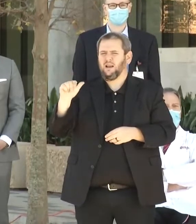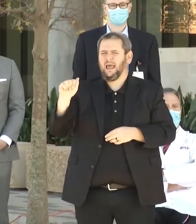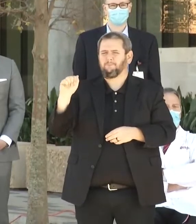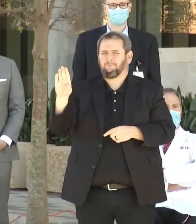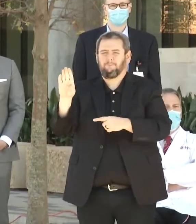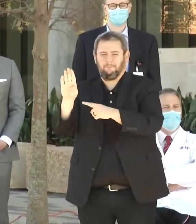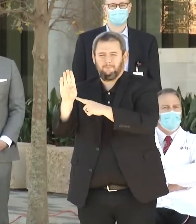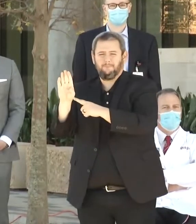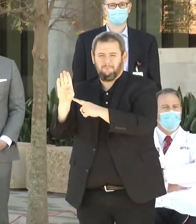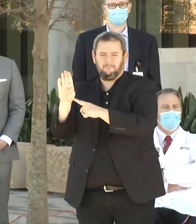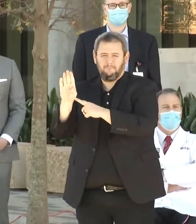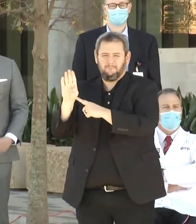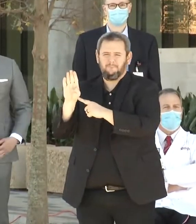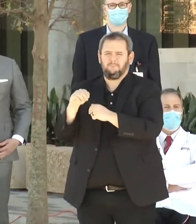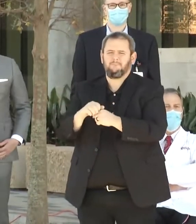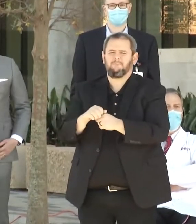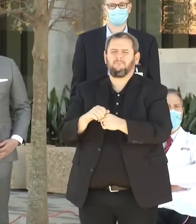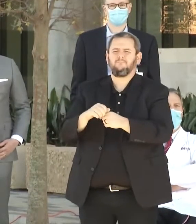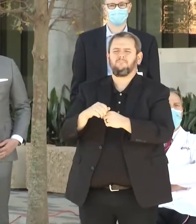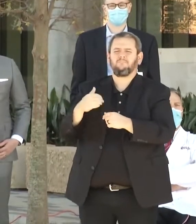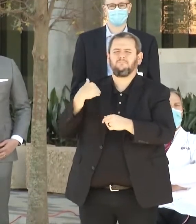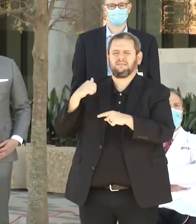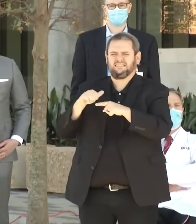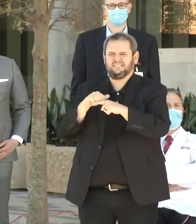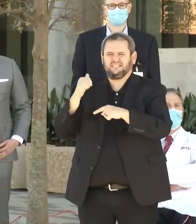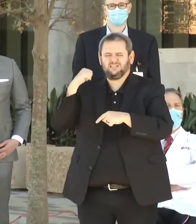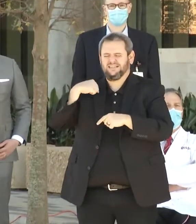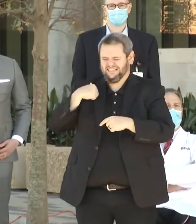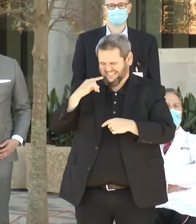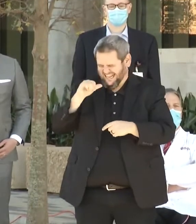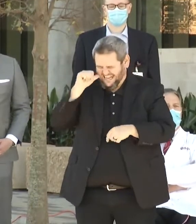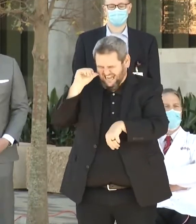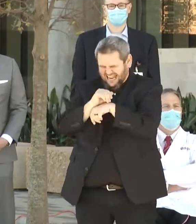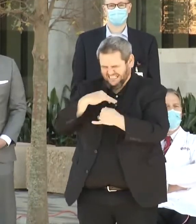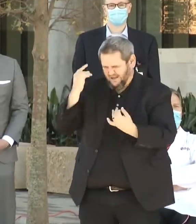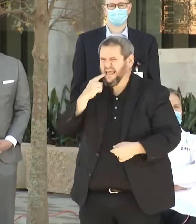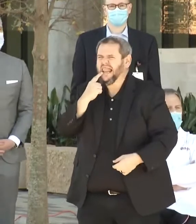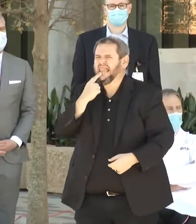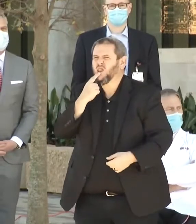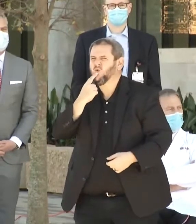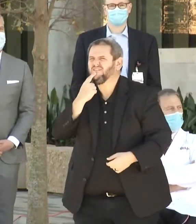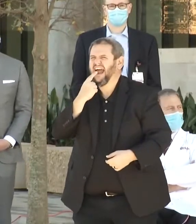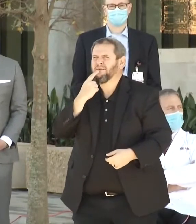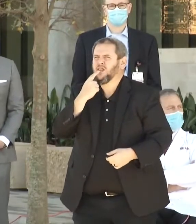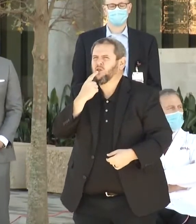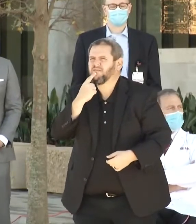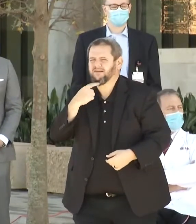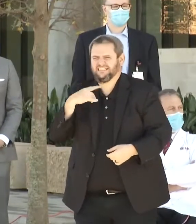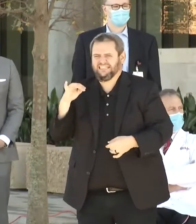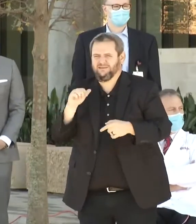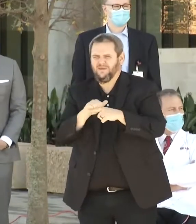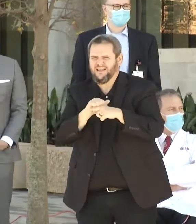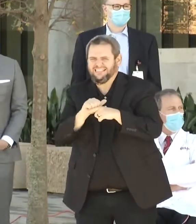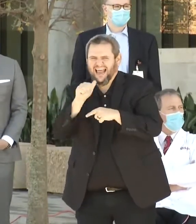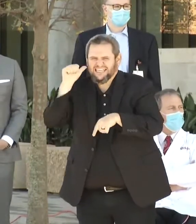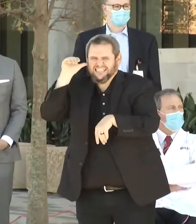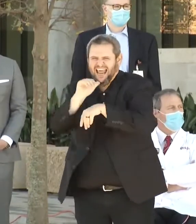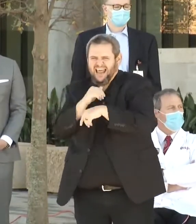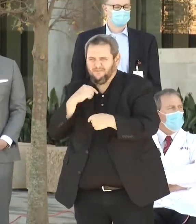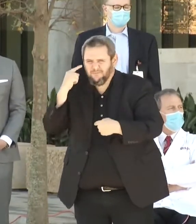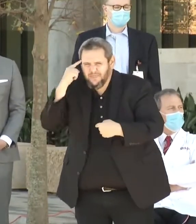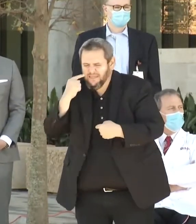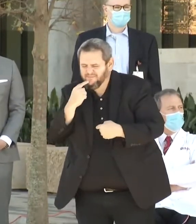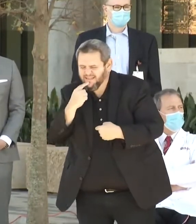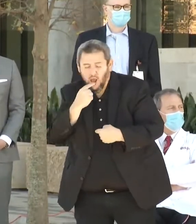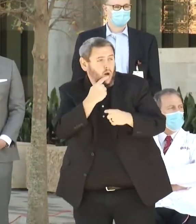was granted emergency use authorization last night, and I think something that speaks to